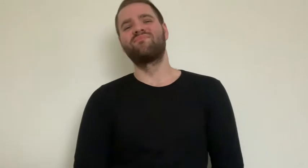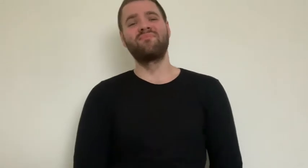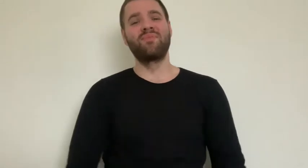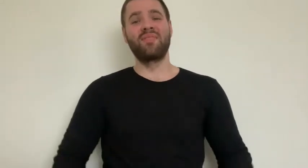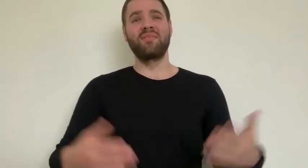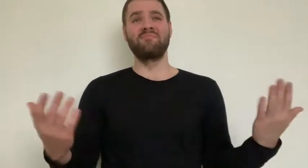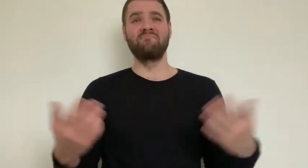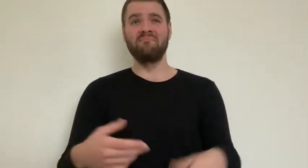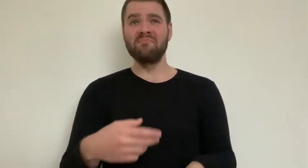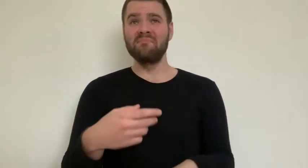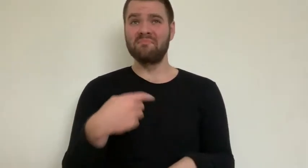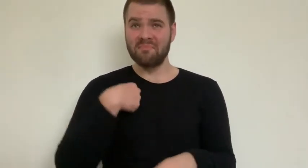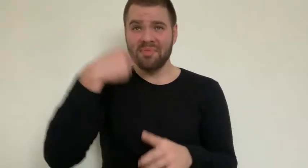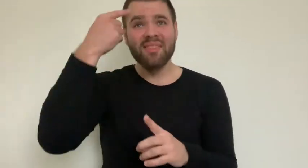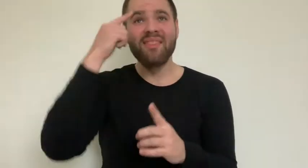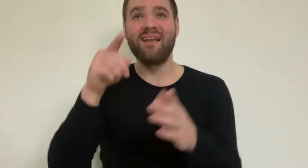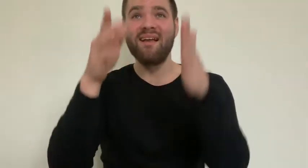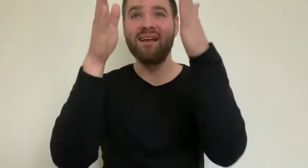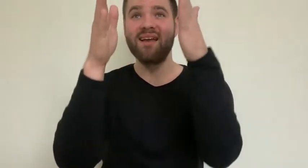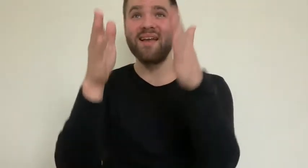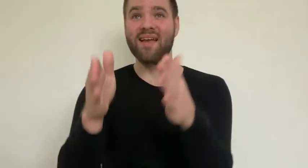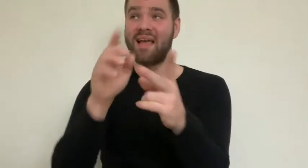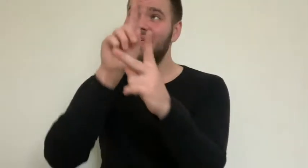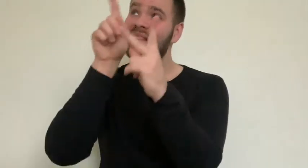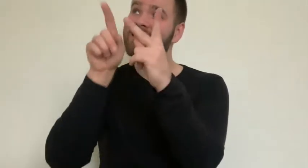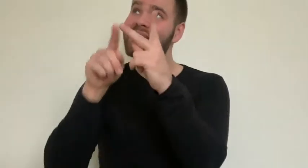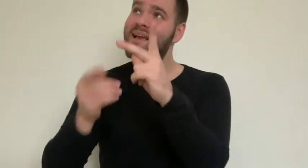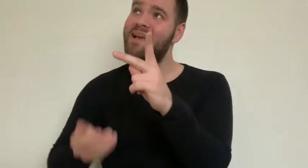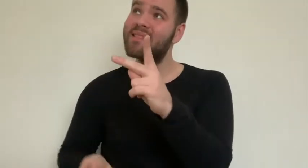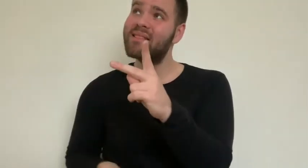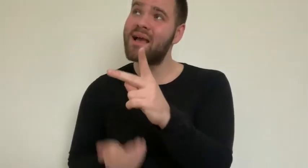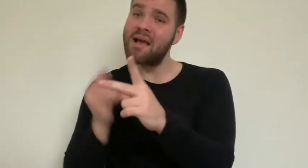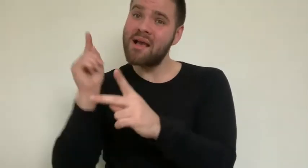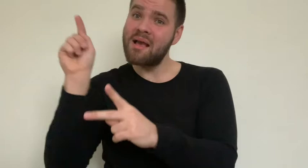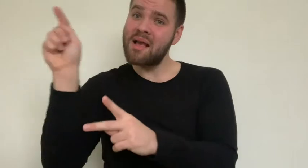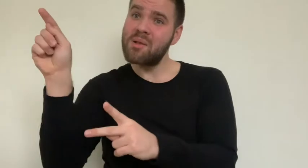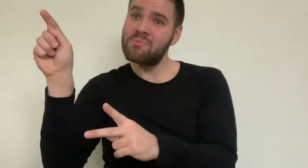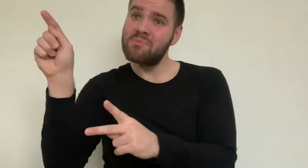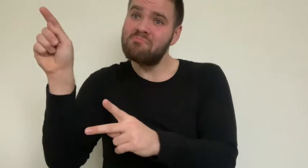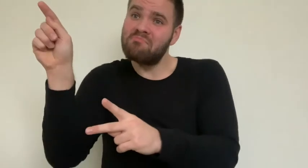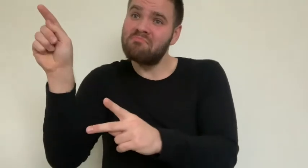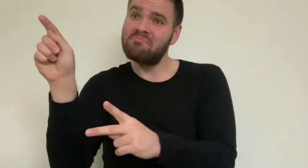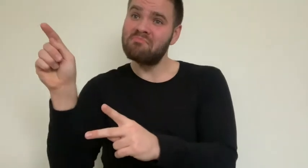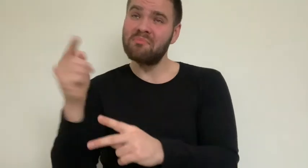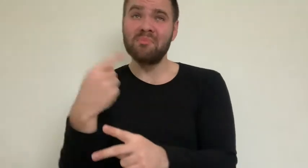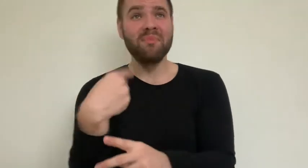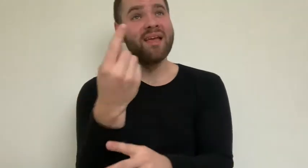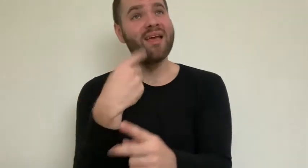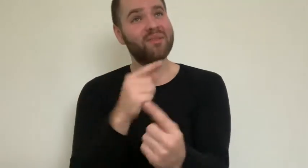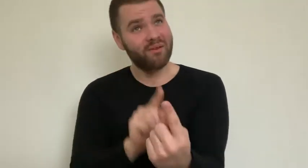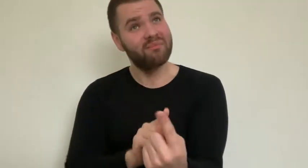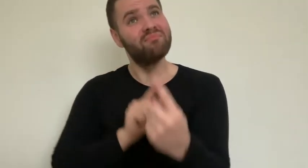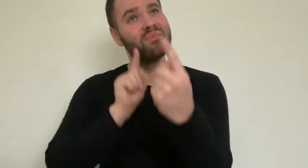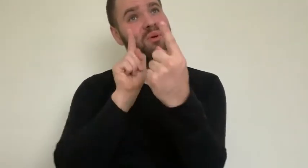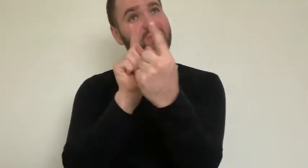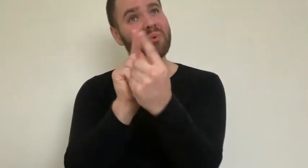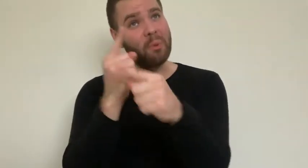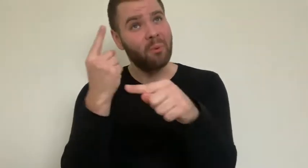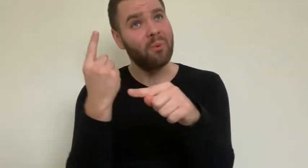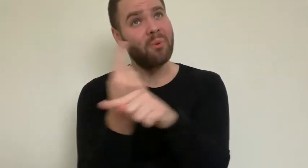Did I know you once in another life? Are we here just once or